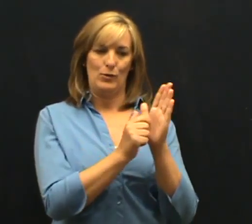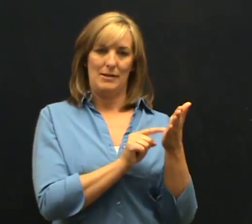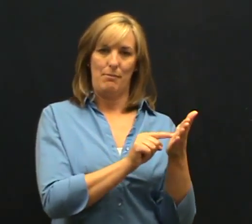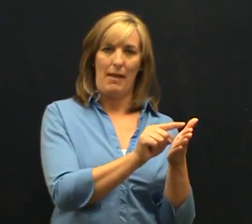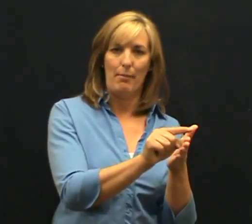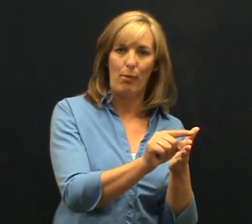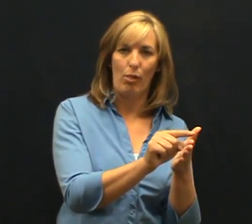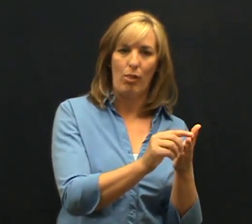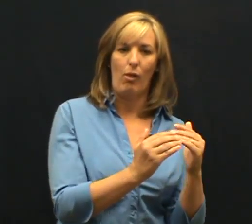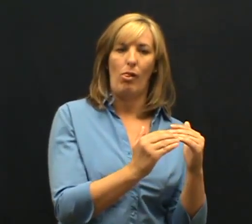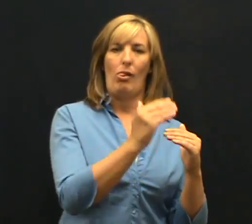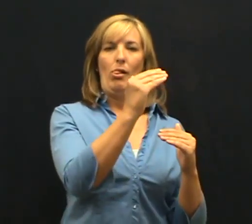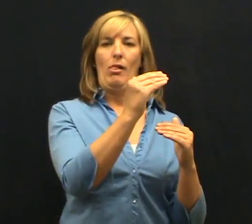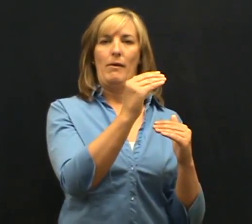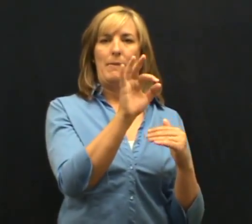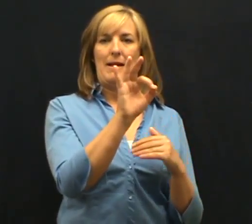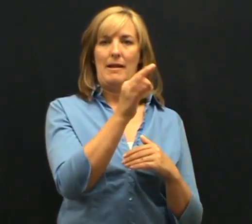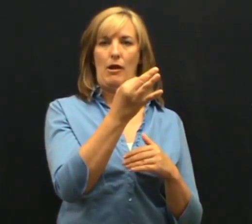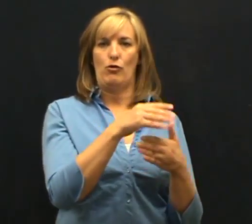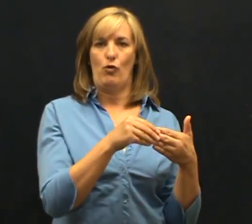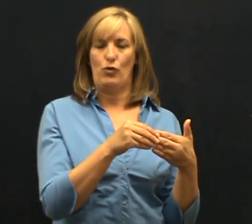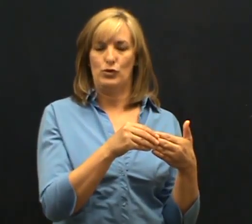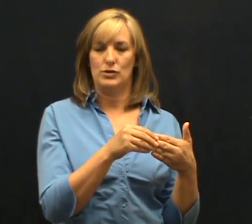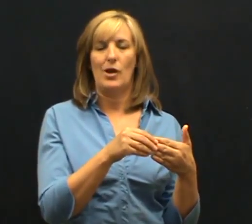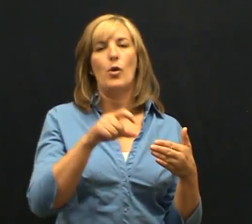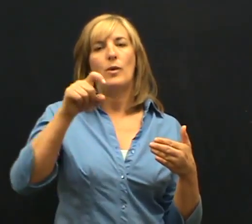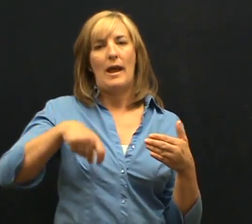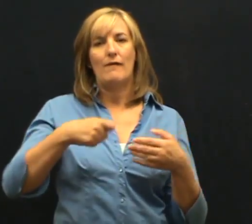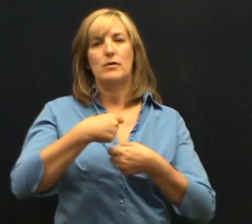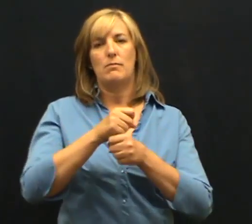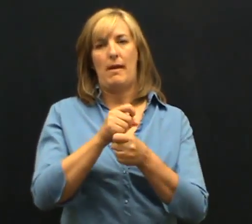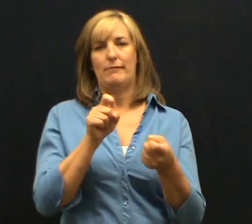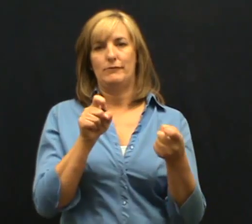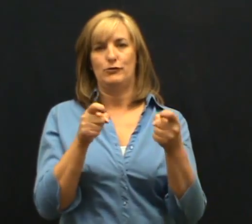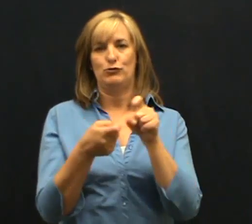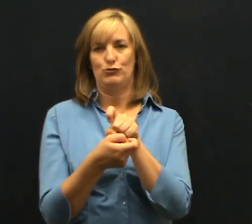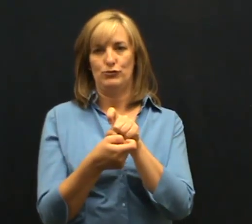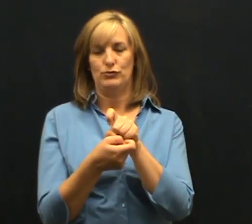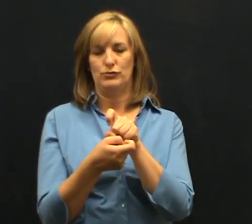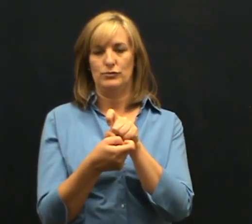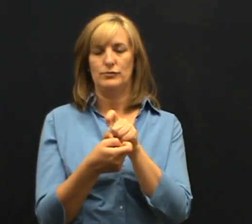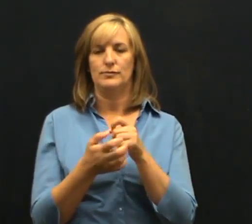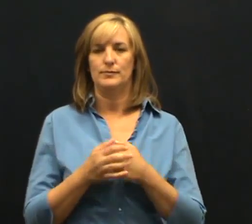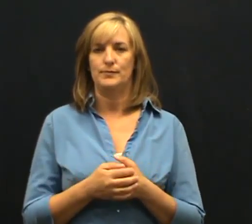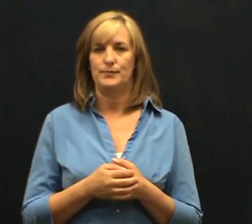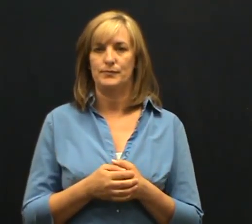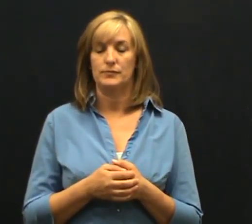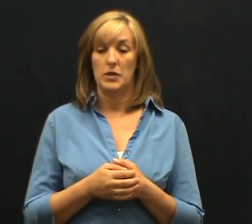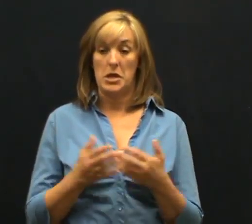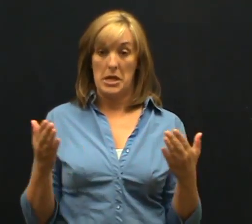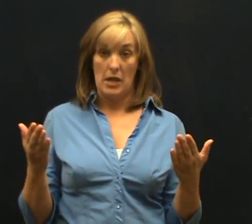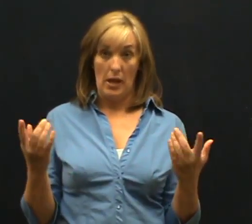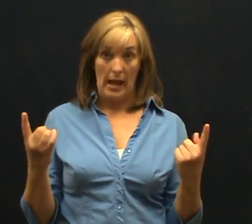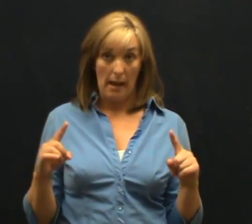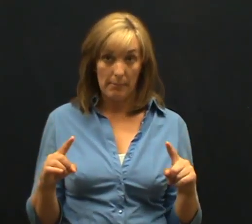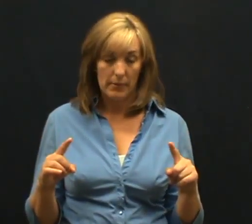also be overstated by 9. We have to make that kind of an adjustment. So here, we would debit accounts payable to